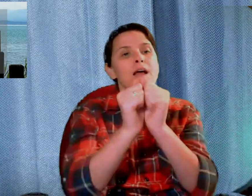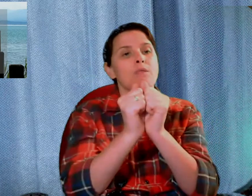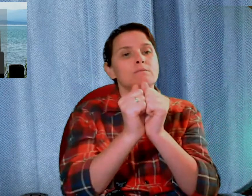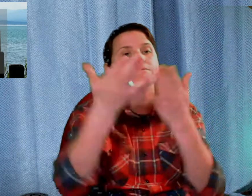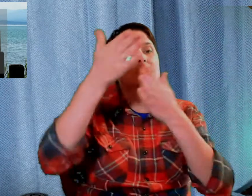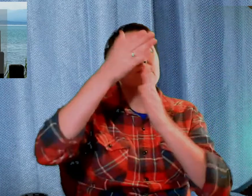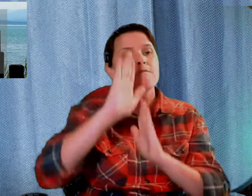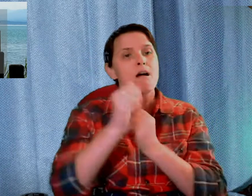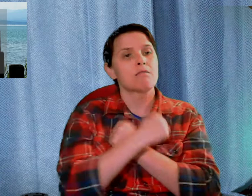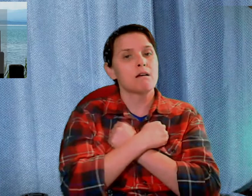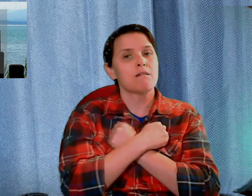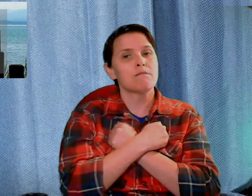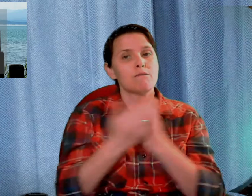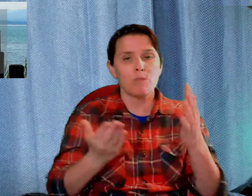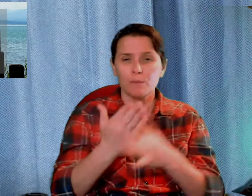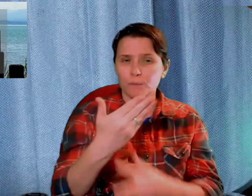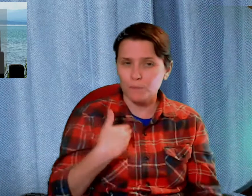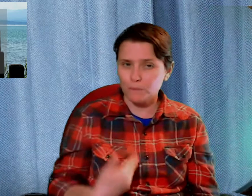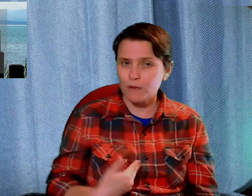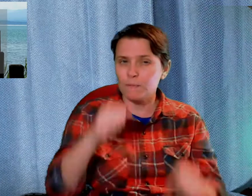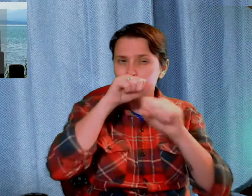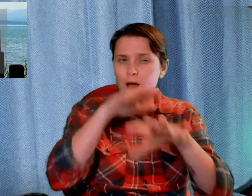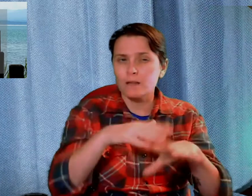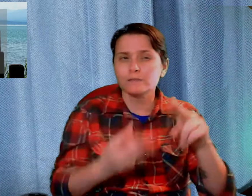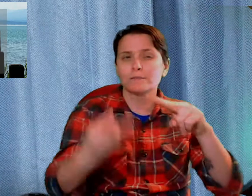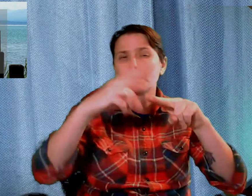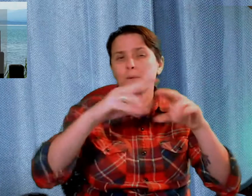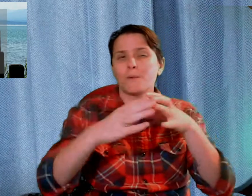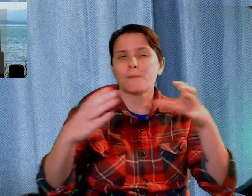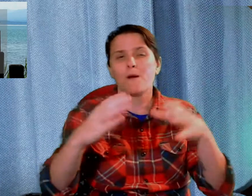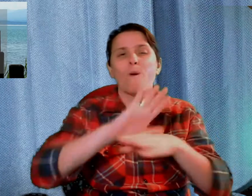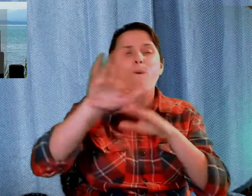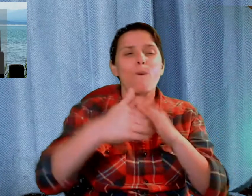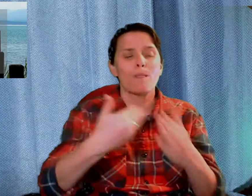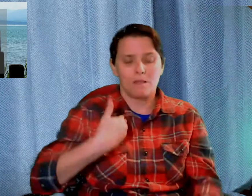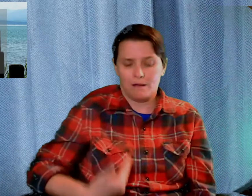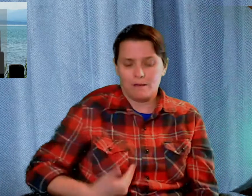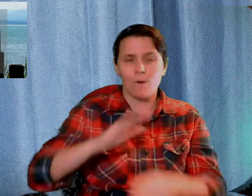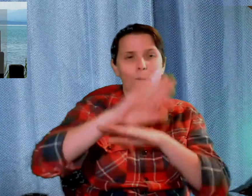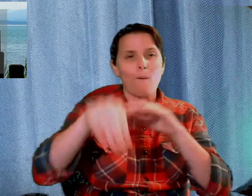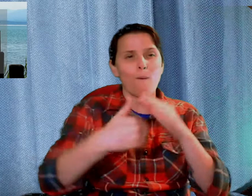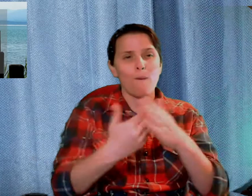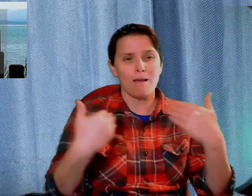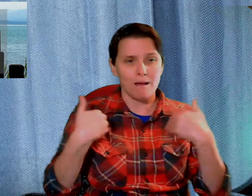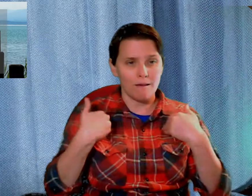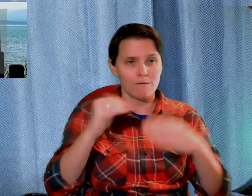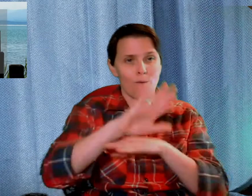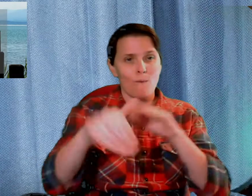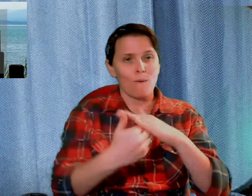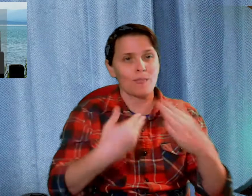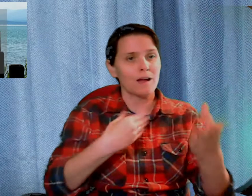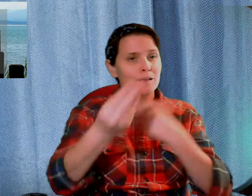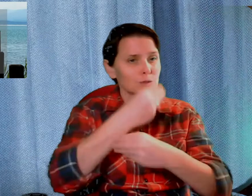me, blesses and multiplies all that I am, all that I have, all that I circulate,